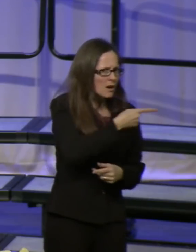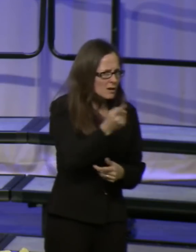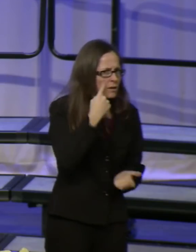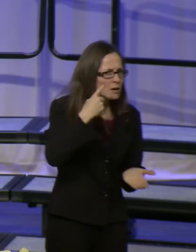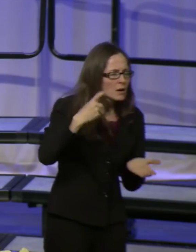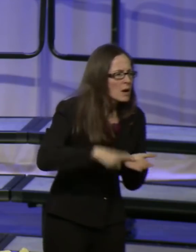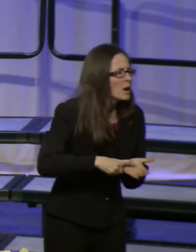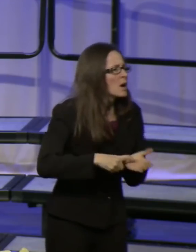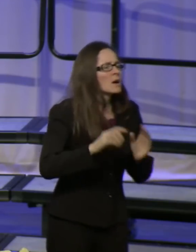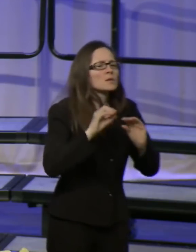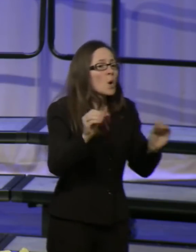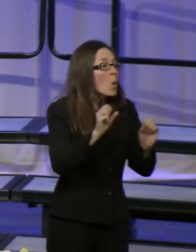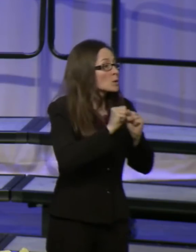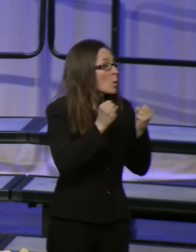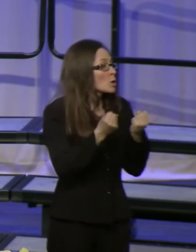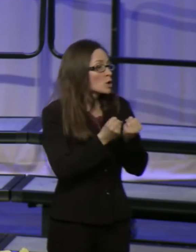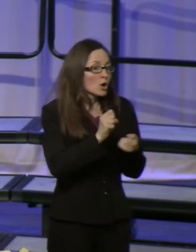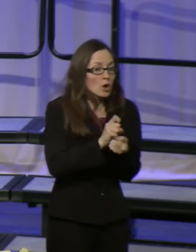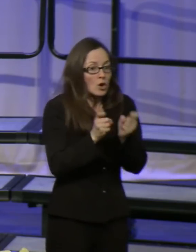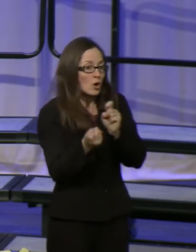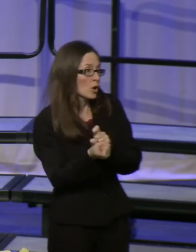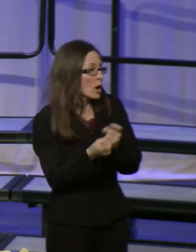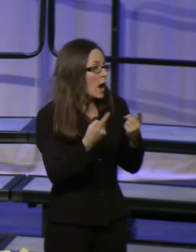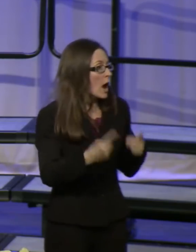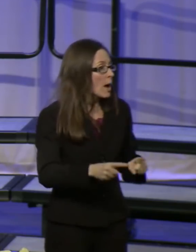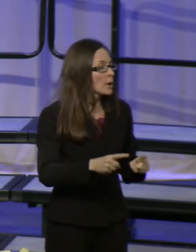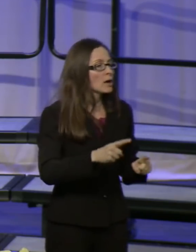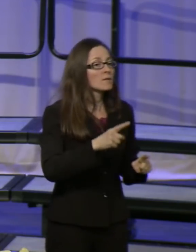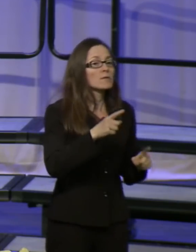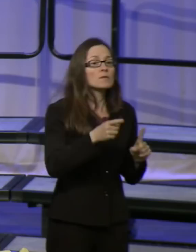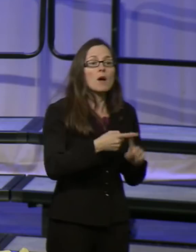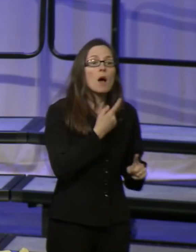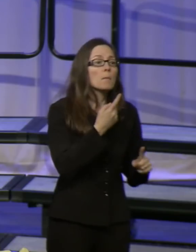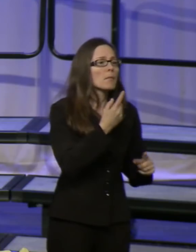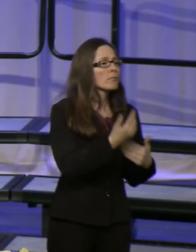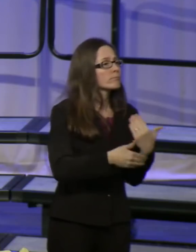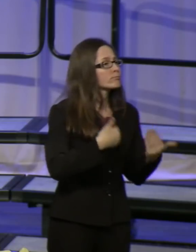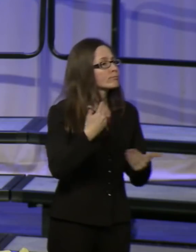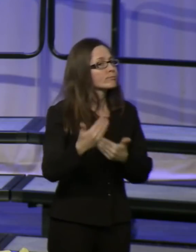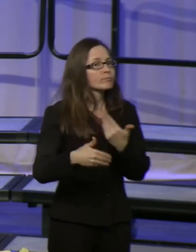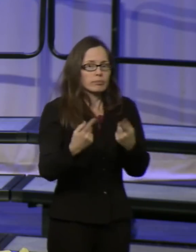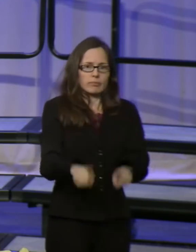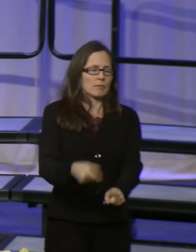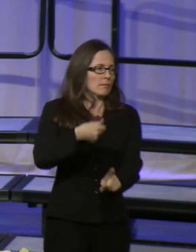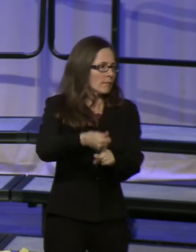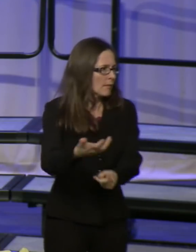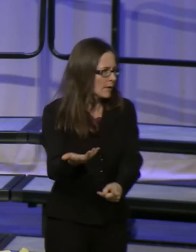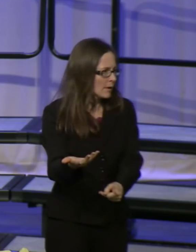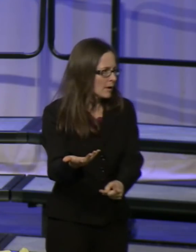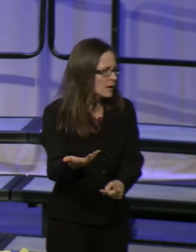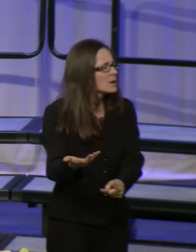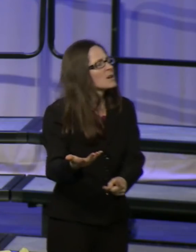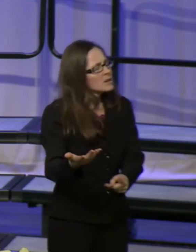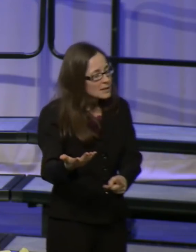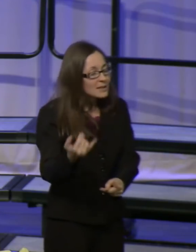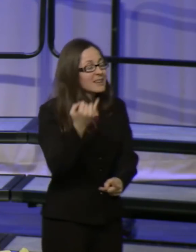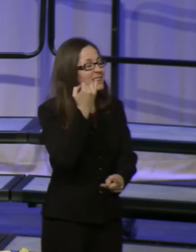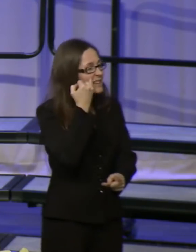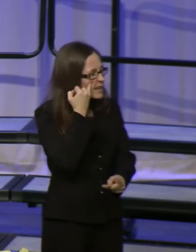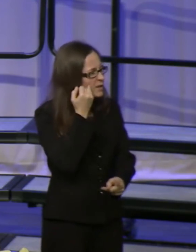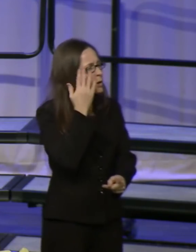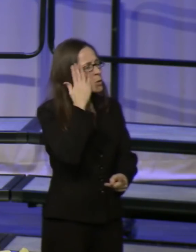of inevitability, that every step towards the goal of justice requires